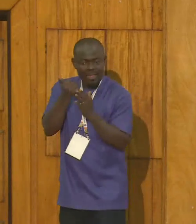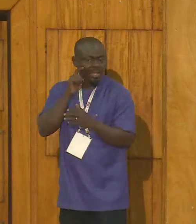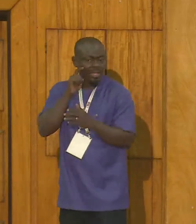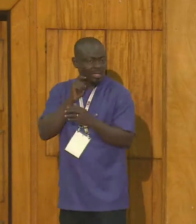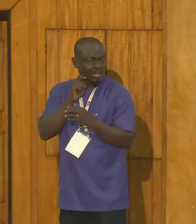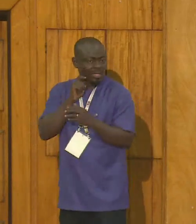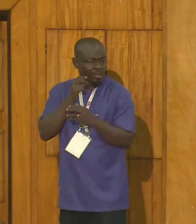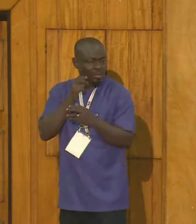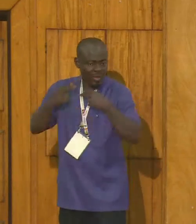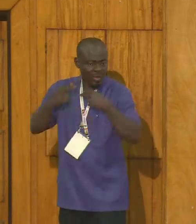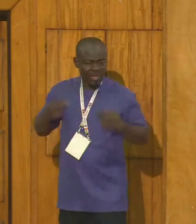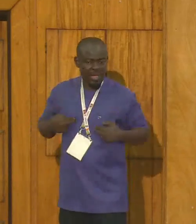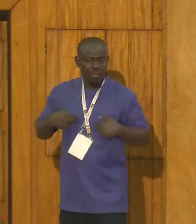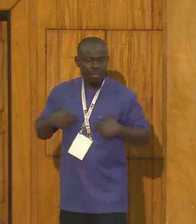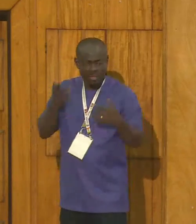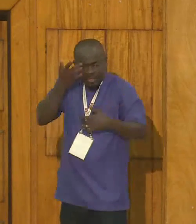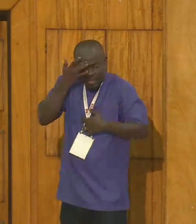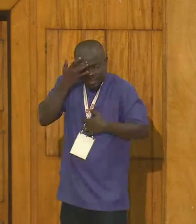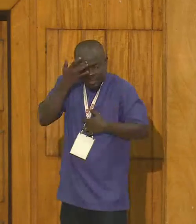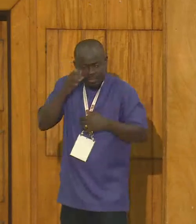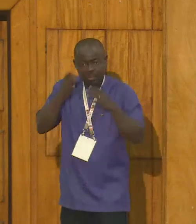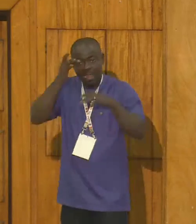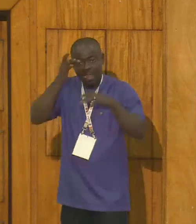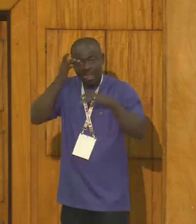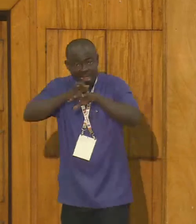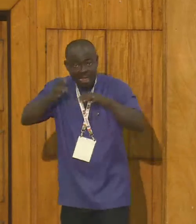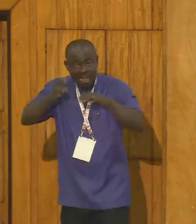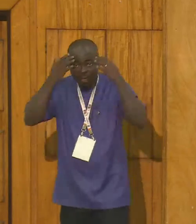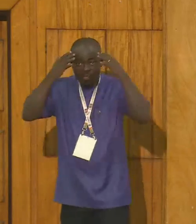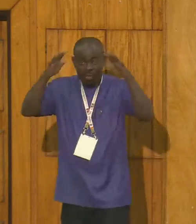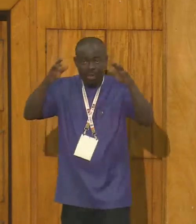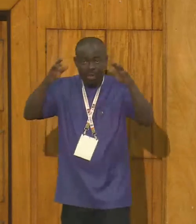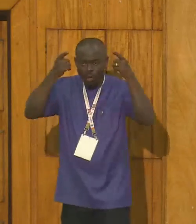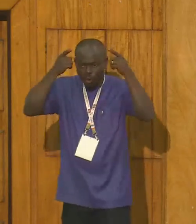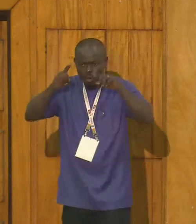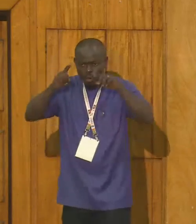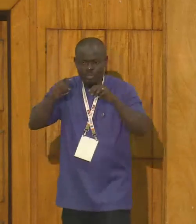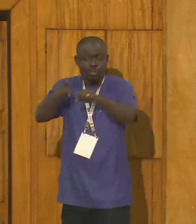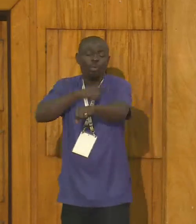conditions, just as I said earlier. The lack of awareness results in prolonged suffering,